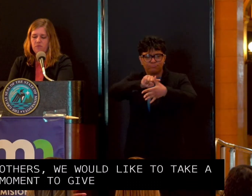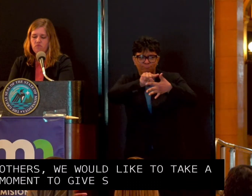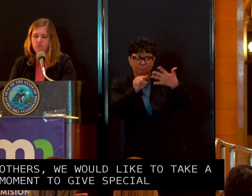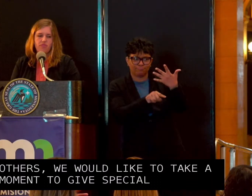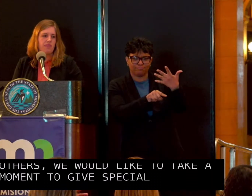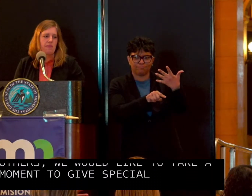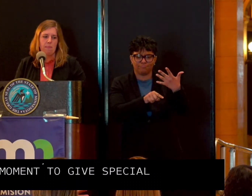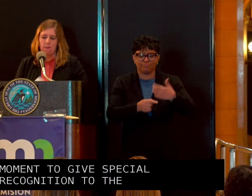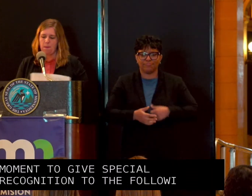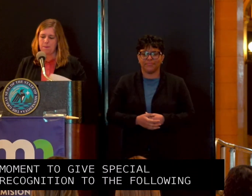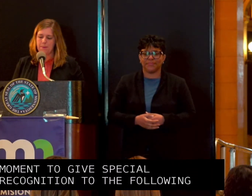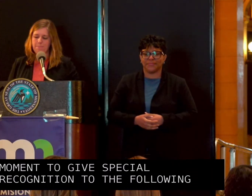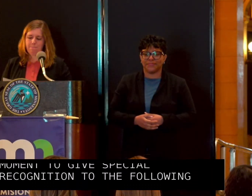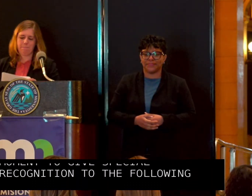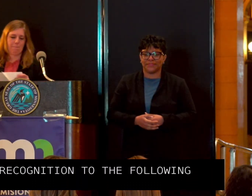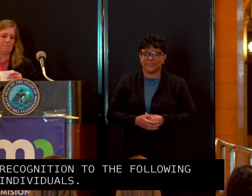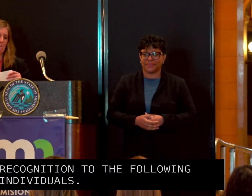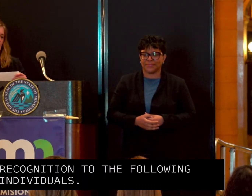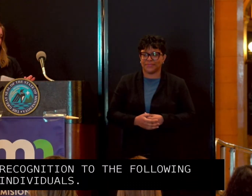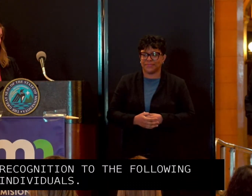individuals.